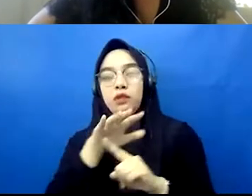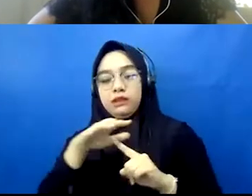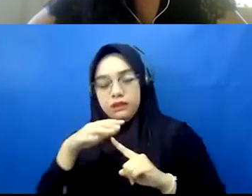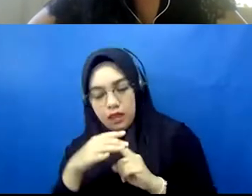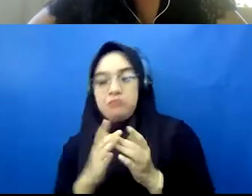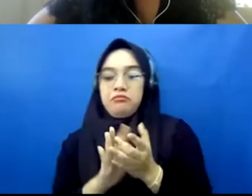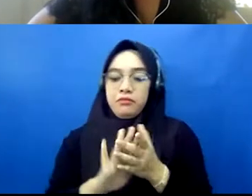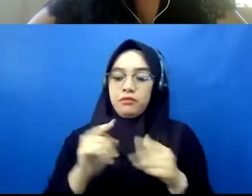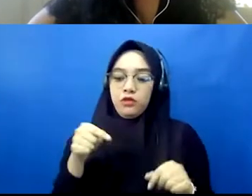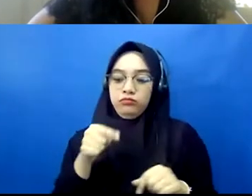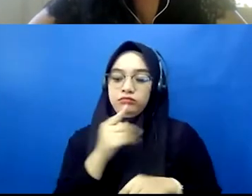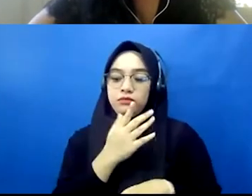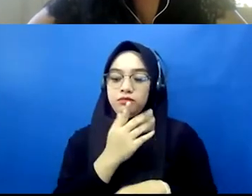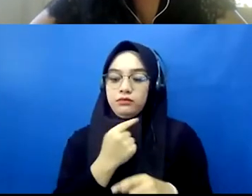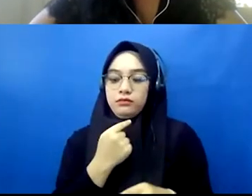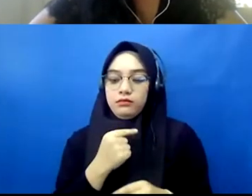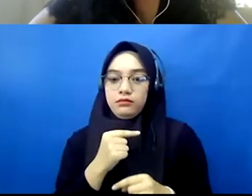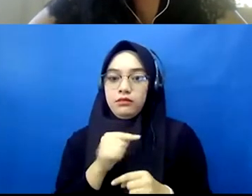innovation,